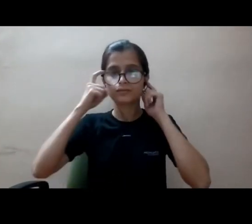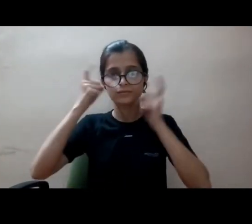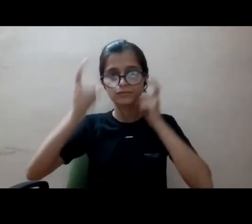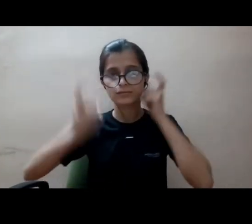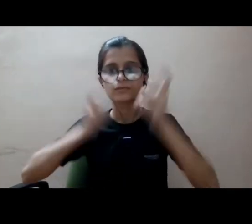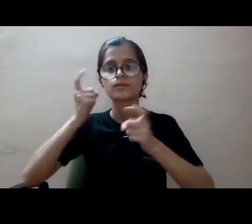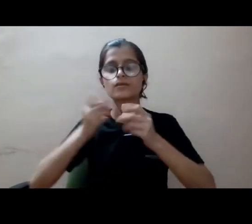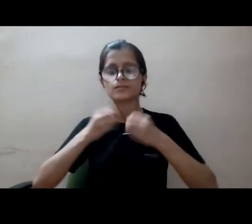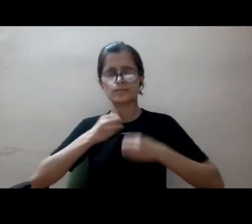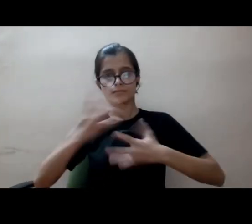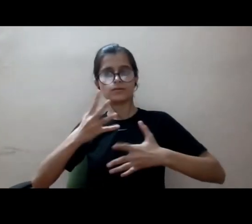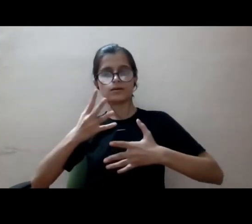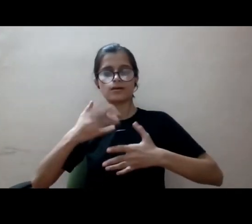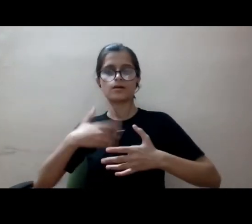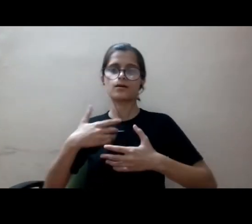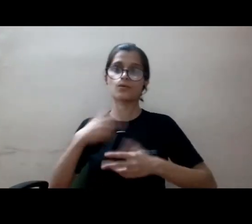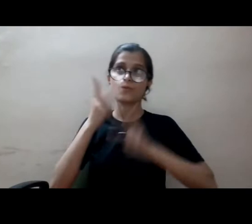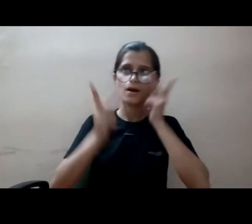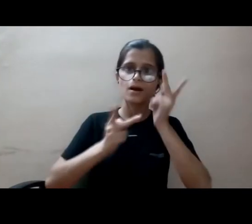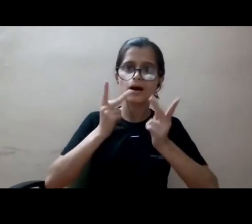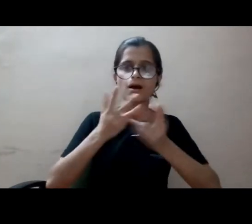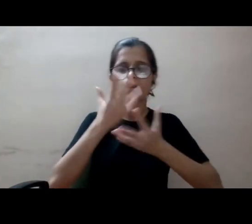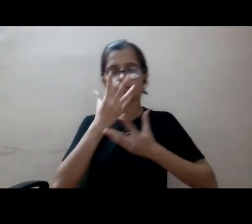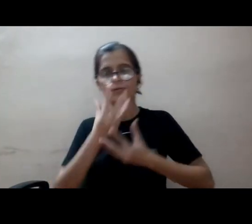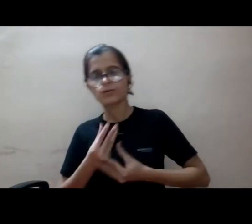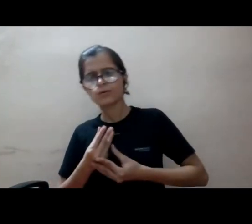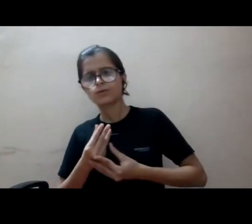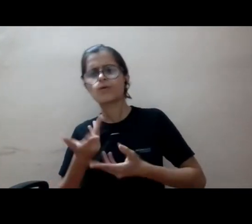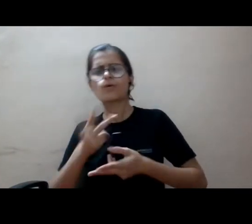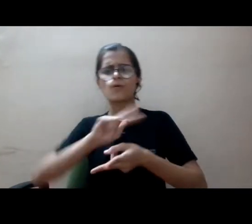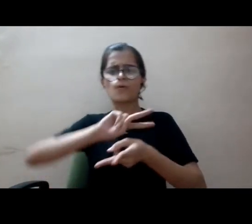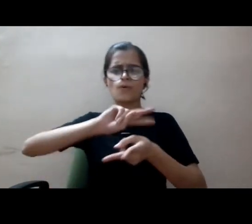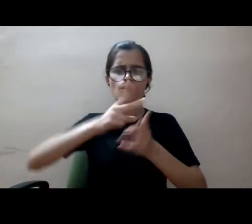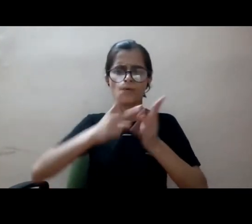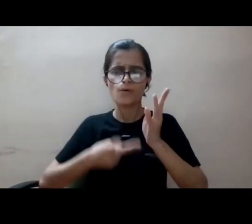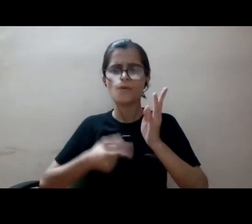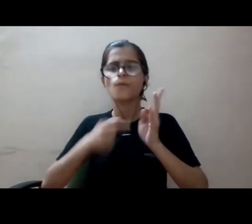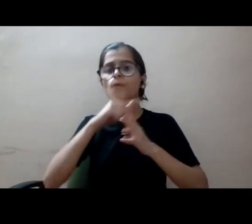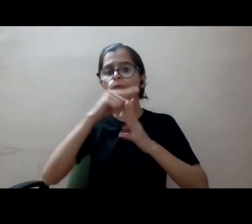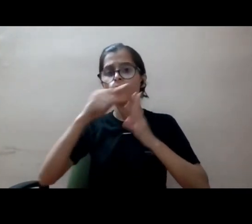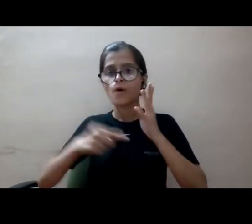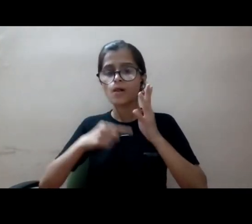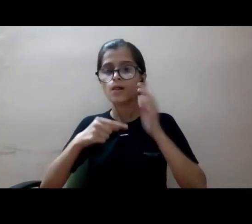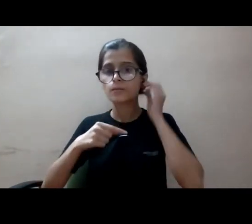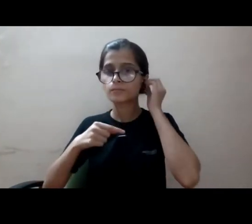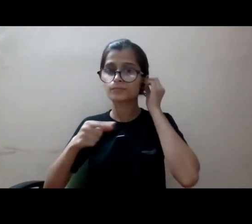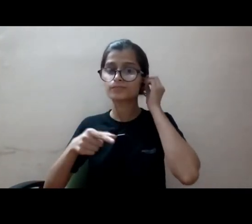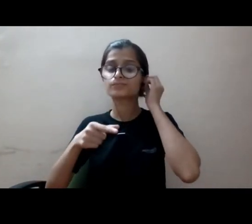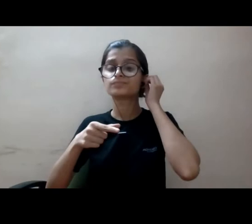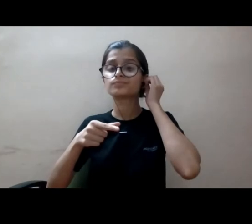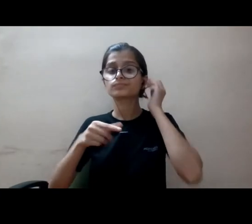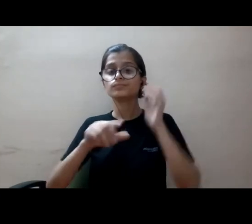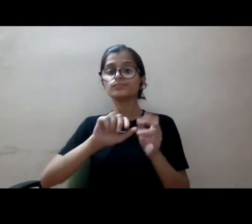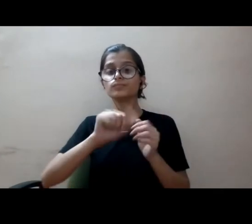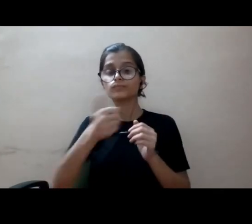wonder, sorrow, and a myriad of archetypes to every encounter. And so it must be also with those of